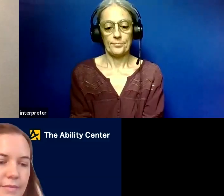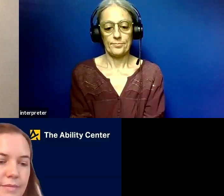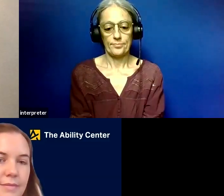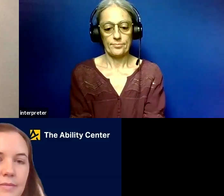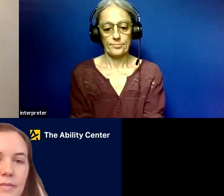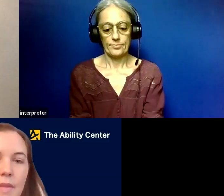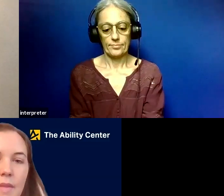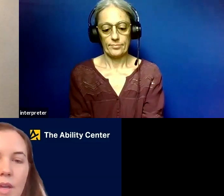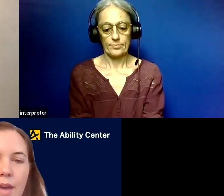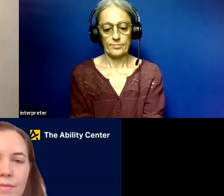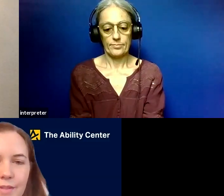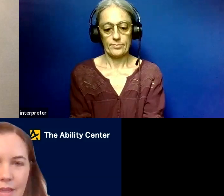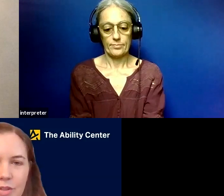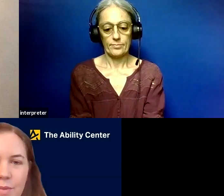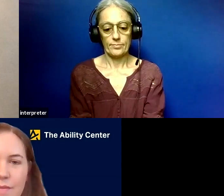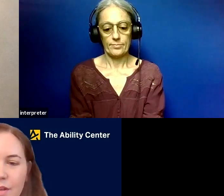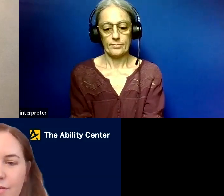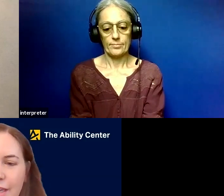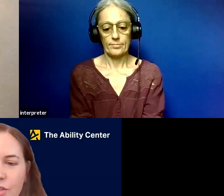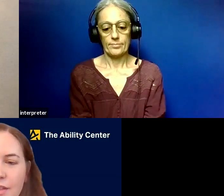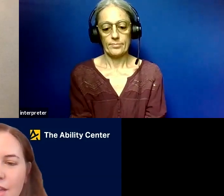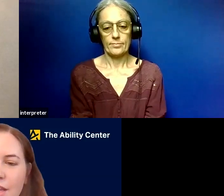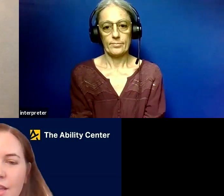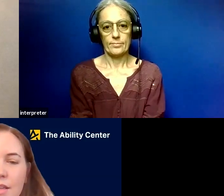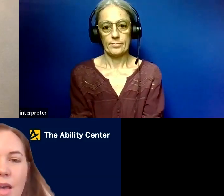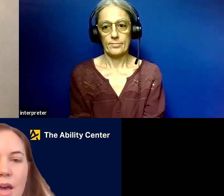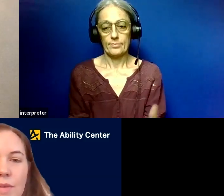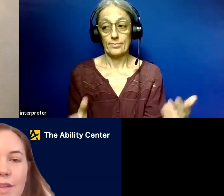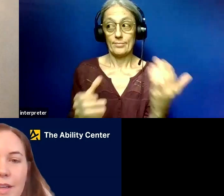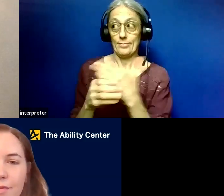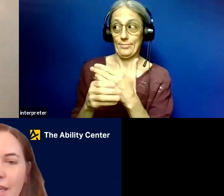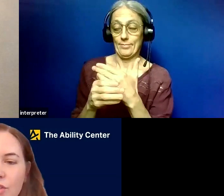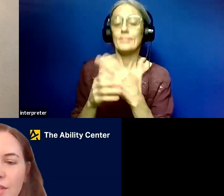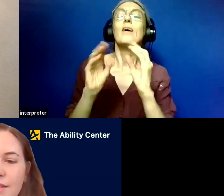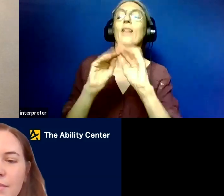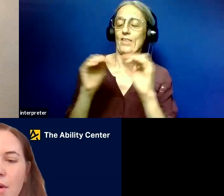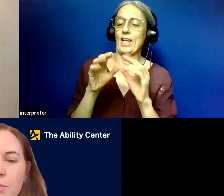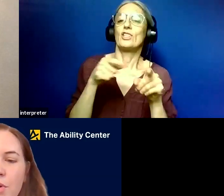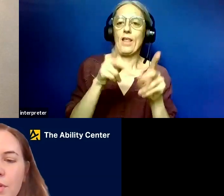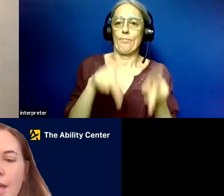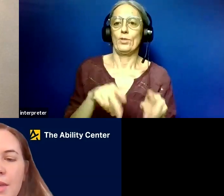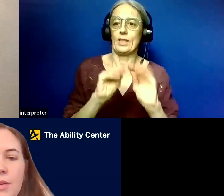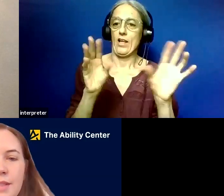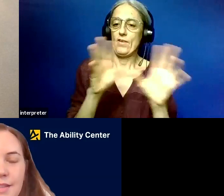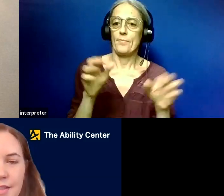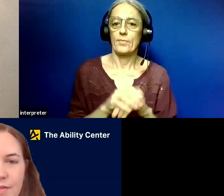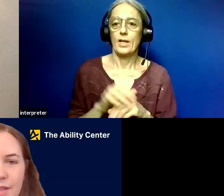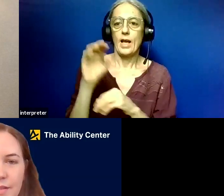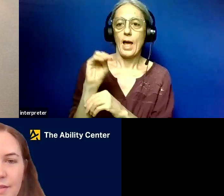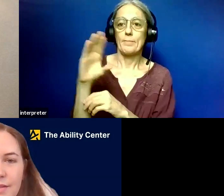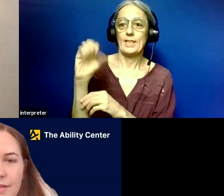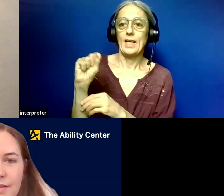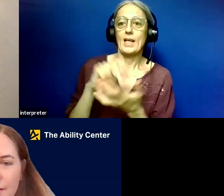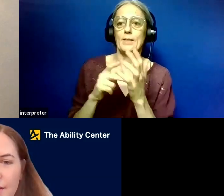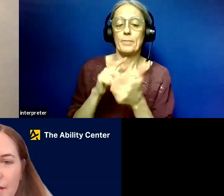on the first three titles and okay, we have a clarification. We have a clarification. It's multiple chemical